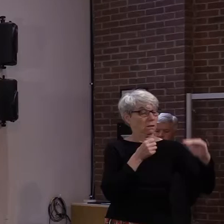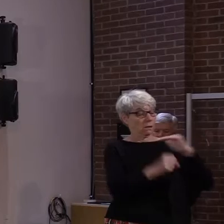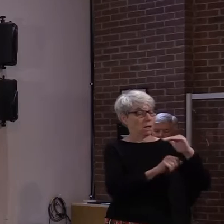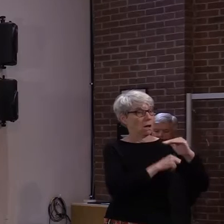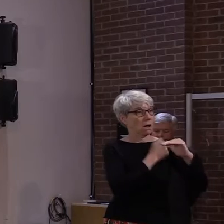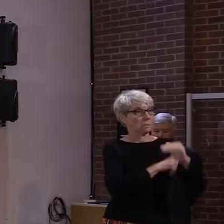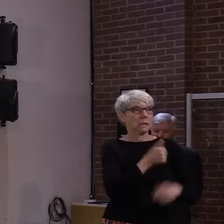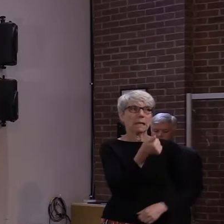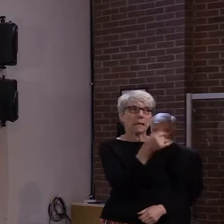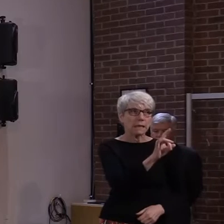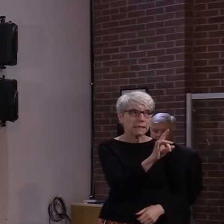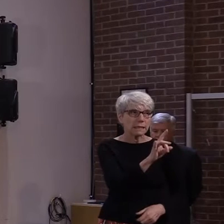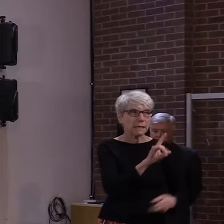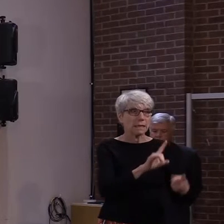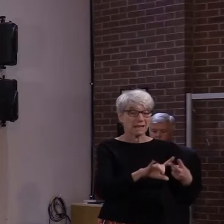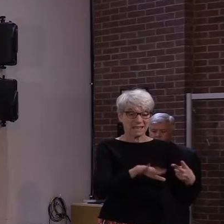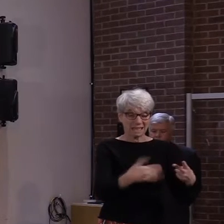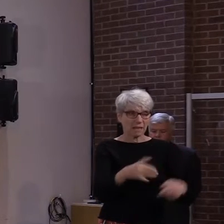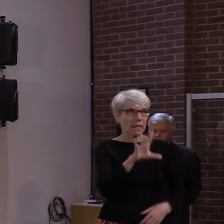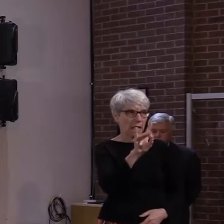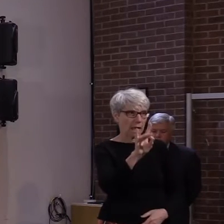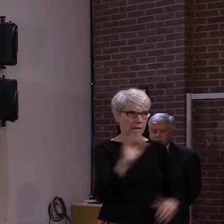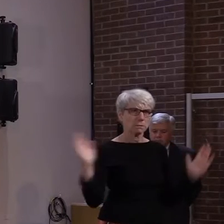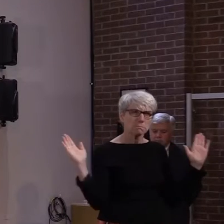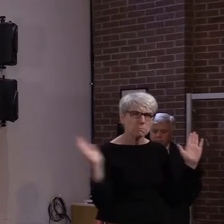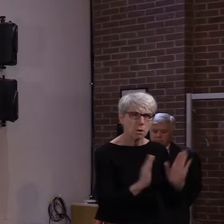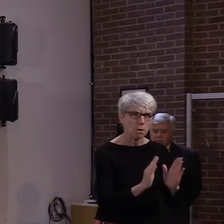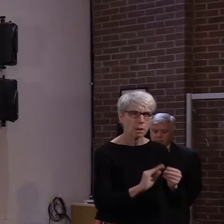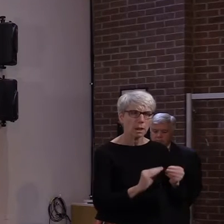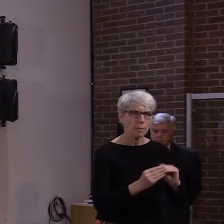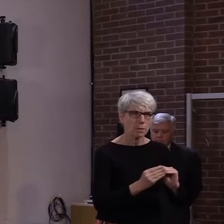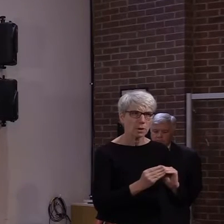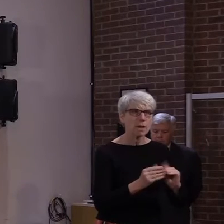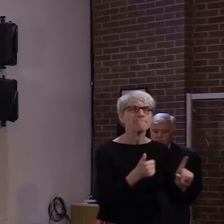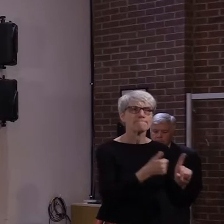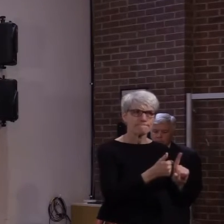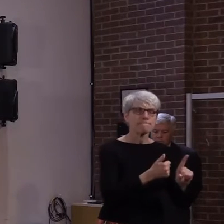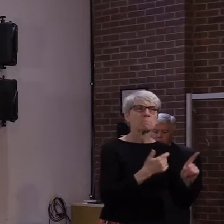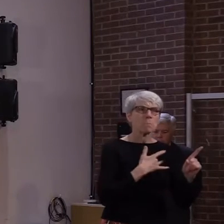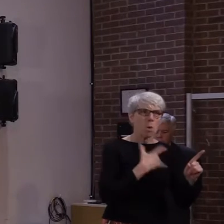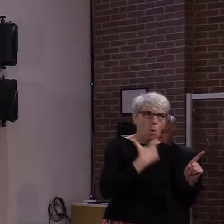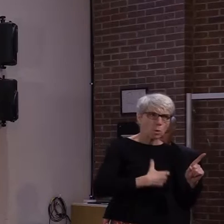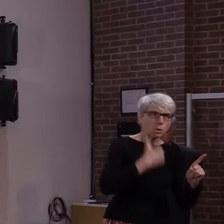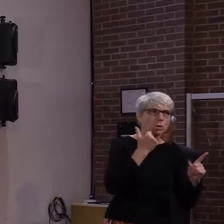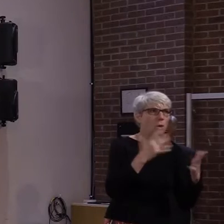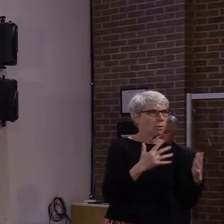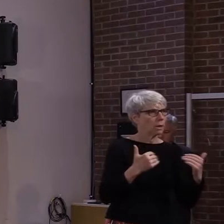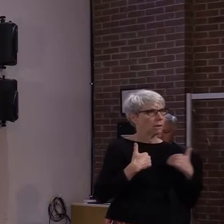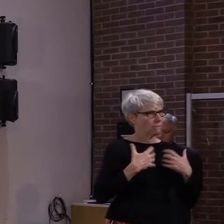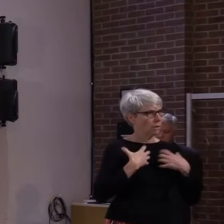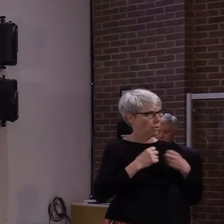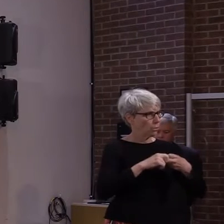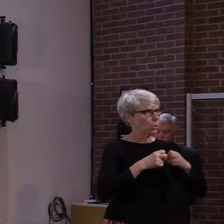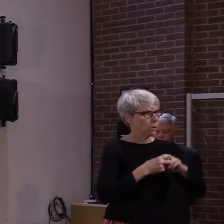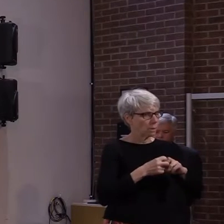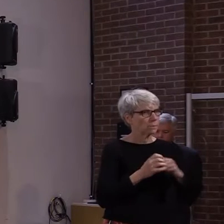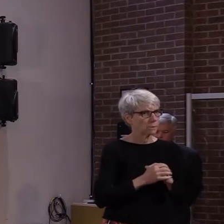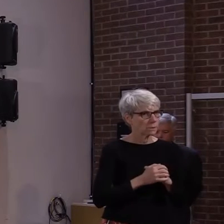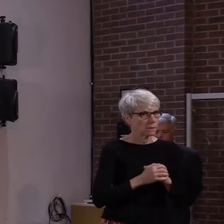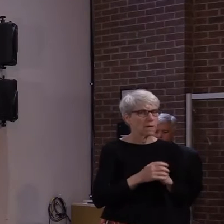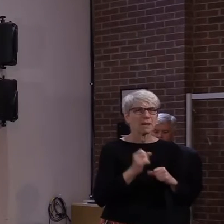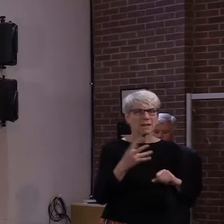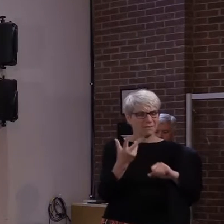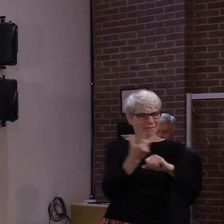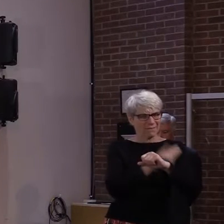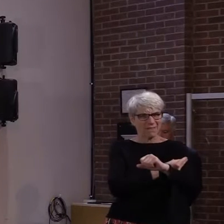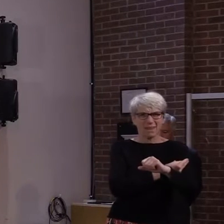individuals. But if the virus spreads from you to someone who does not have protection from the vaccine, or who